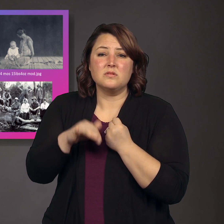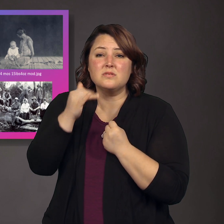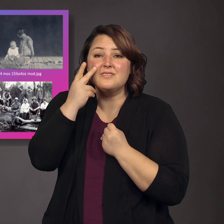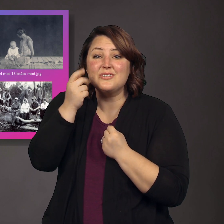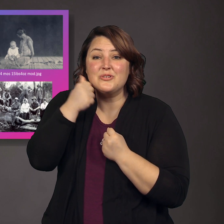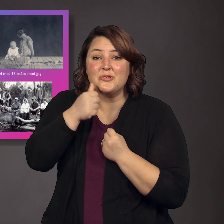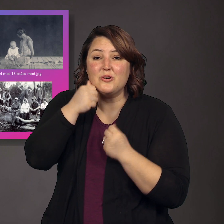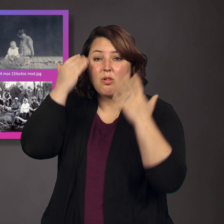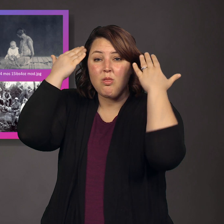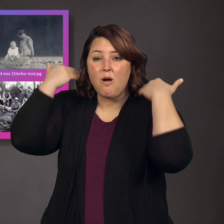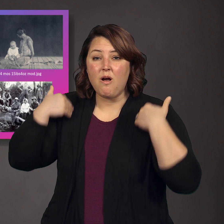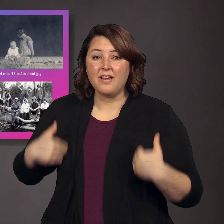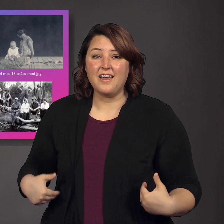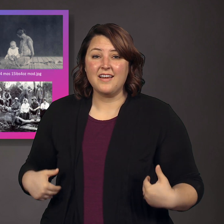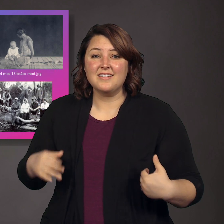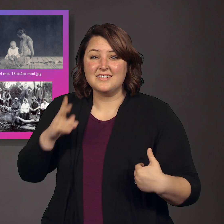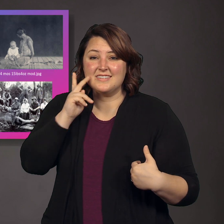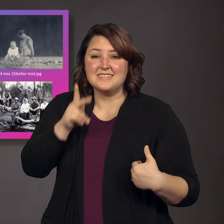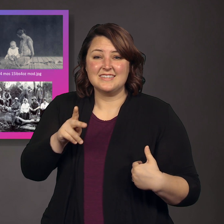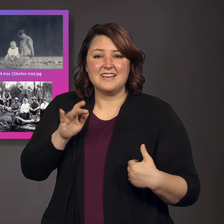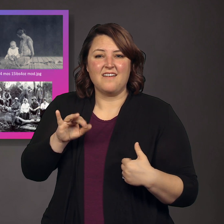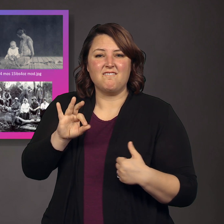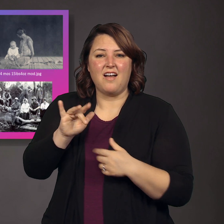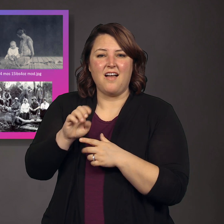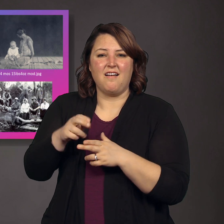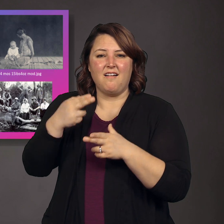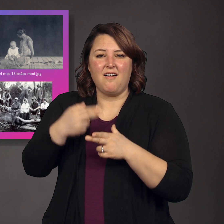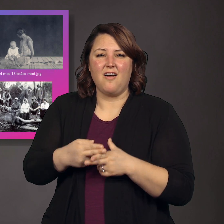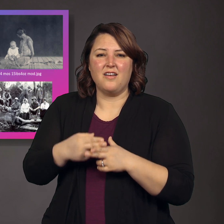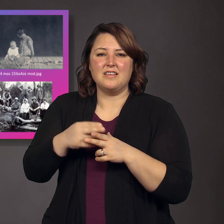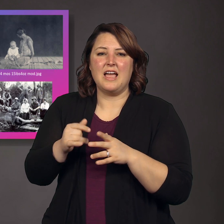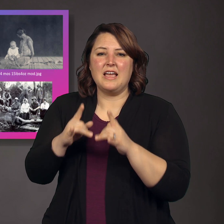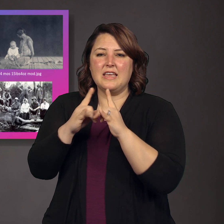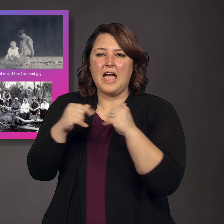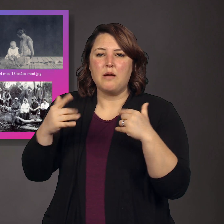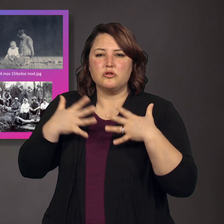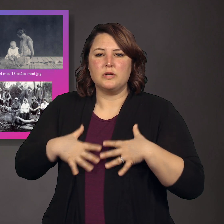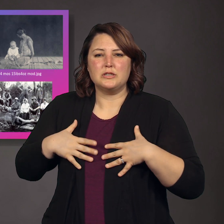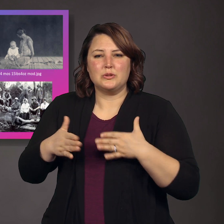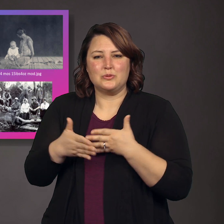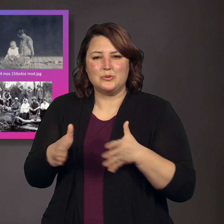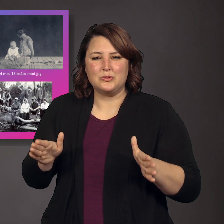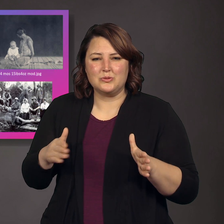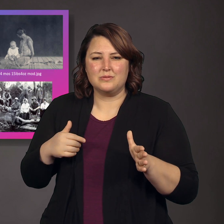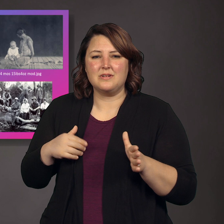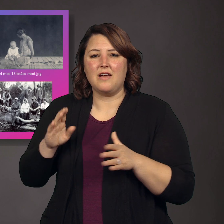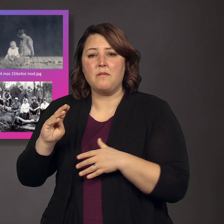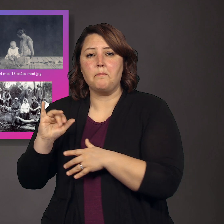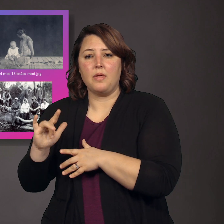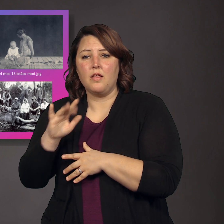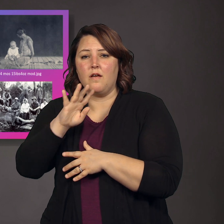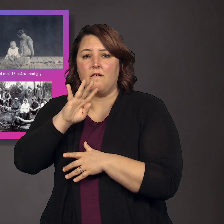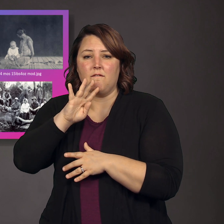hair, the file is called Camp Dressing Room. We have Bill, 4 months, 15 pounds, 4